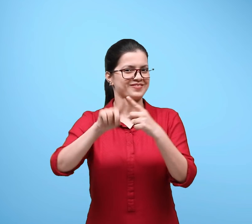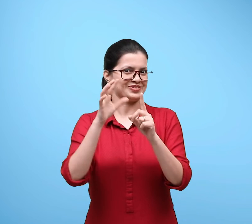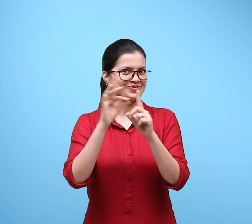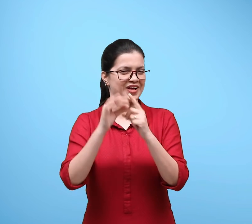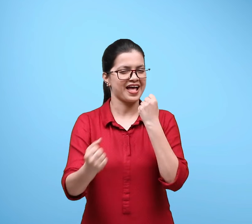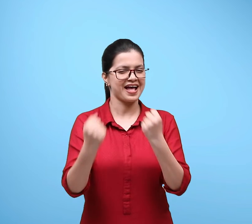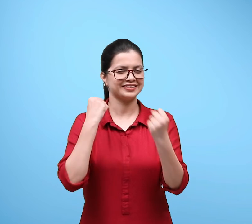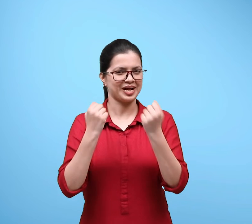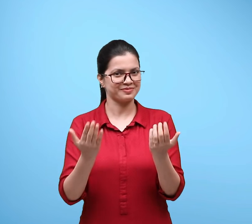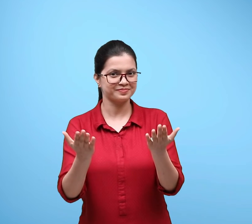Exercises.